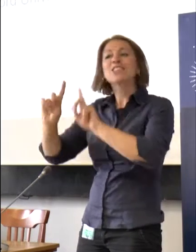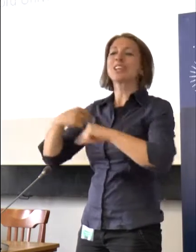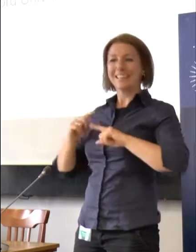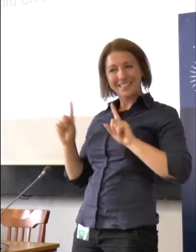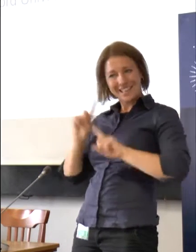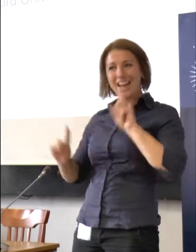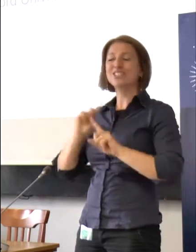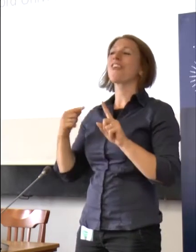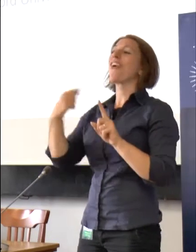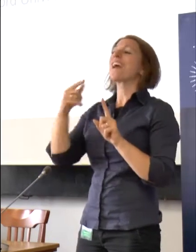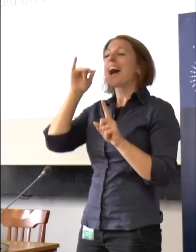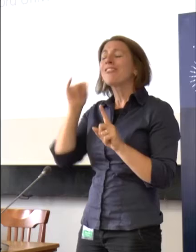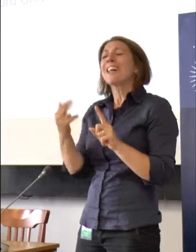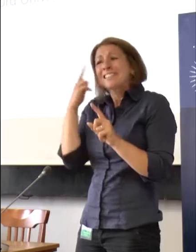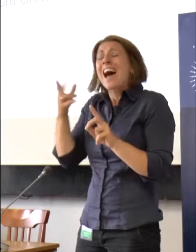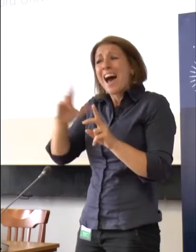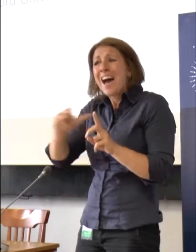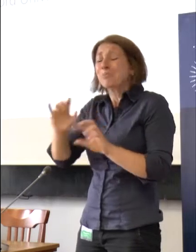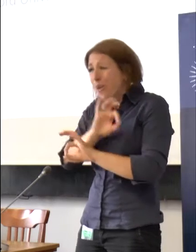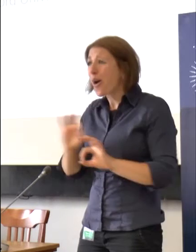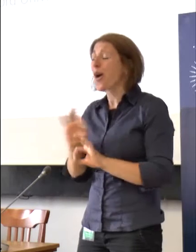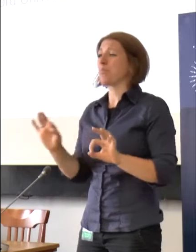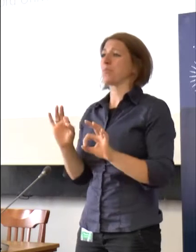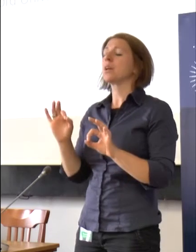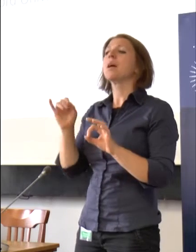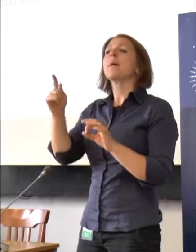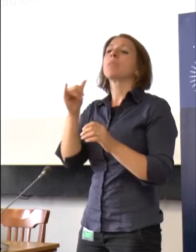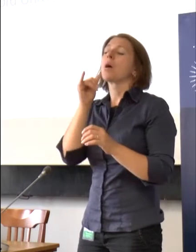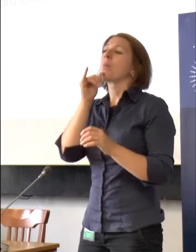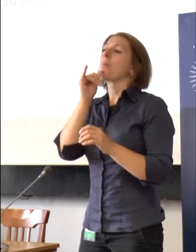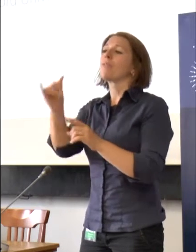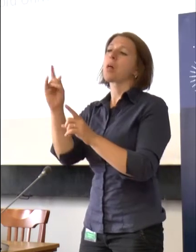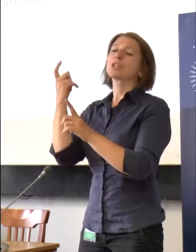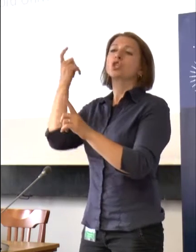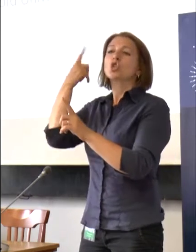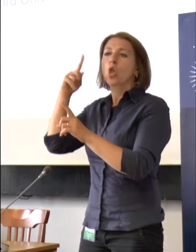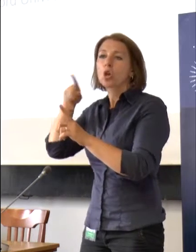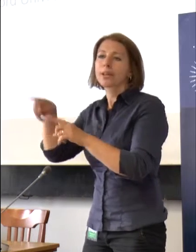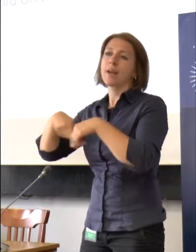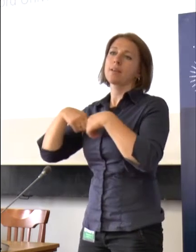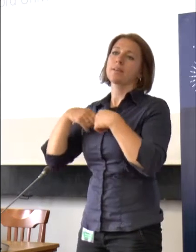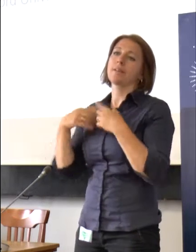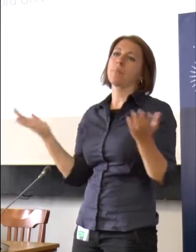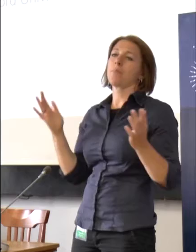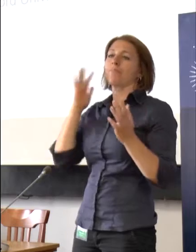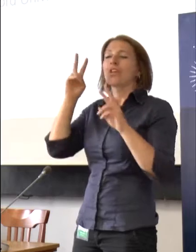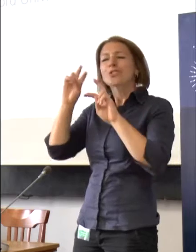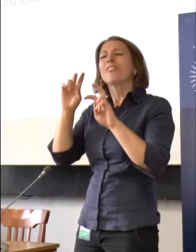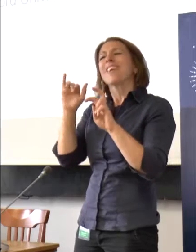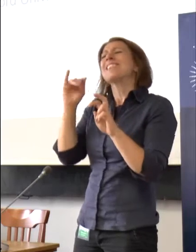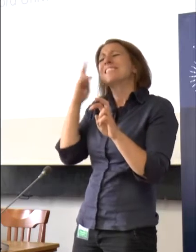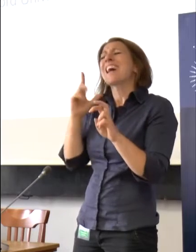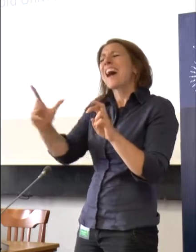philosopher. Paradis is a social philosopher, and Gerhardt is a sociologist. Of course, they are only considering the